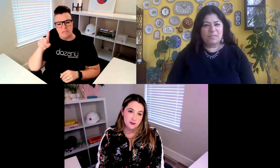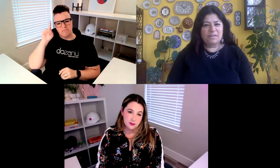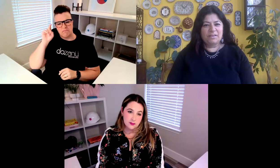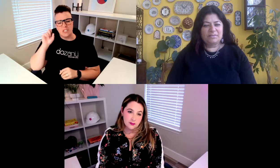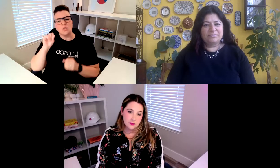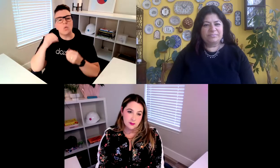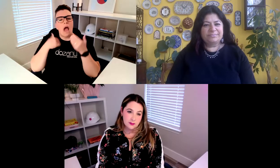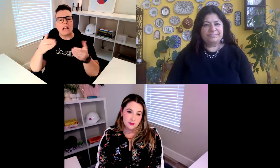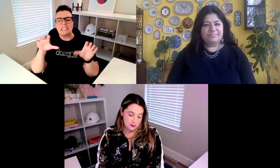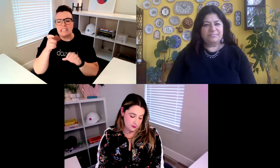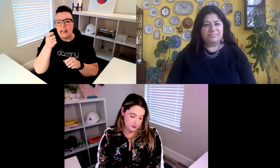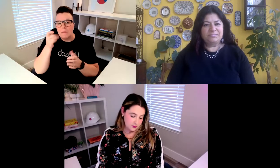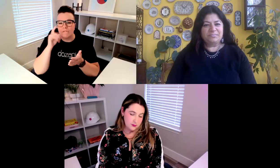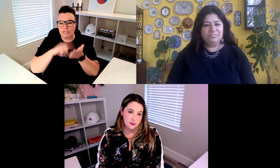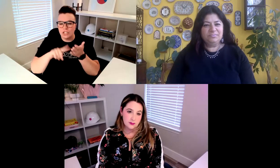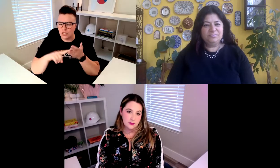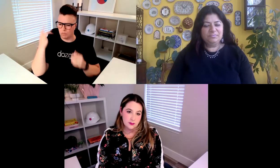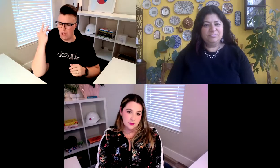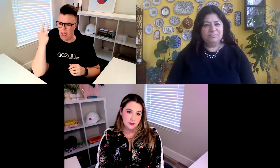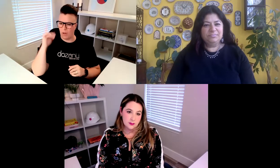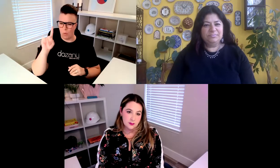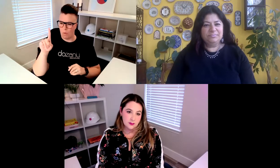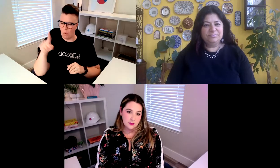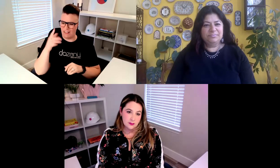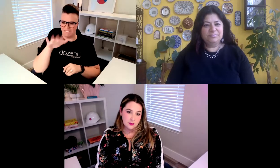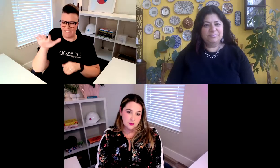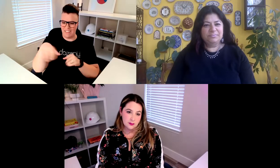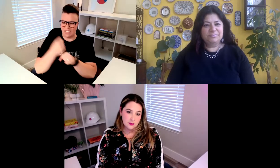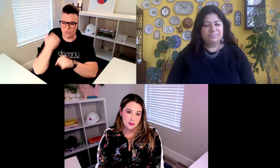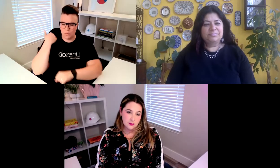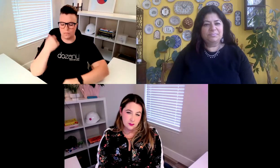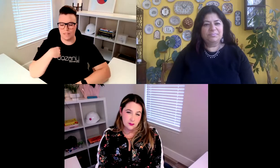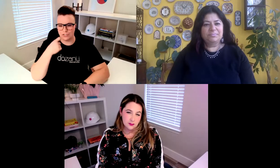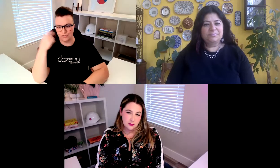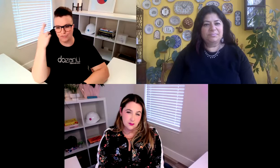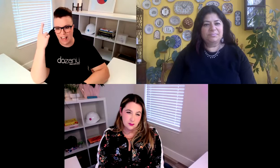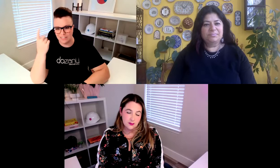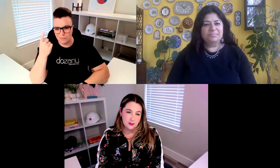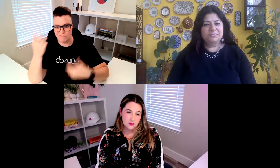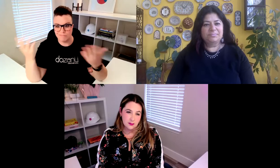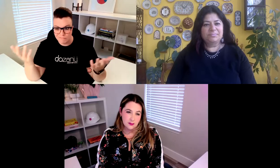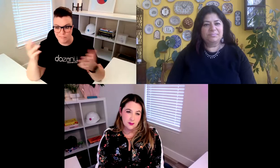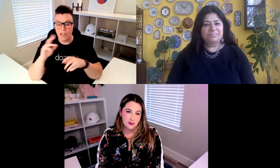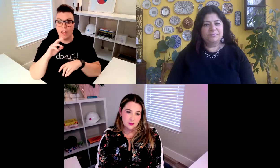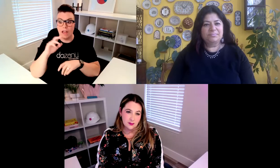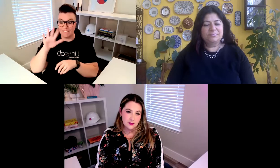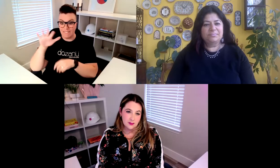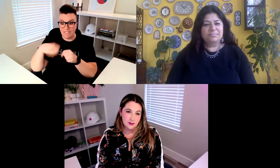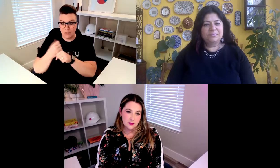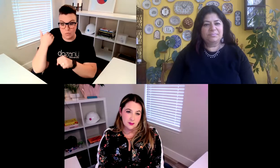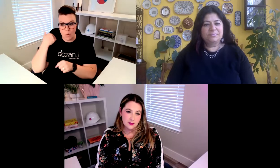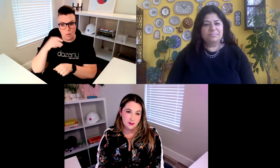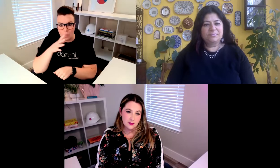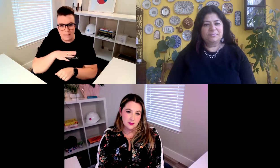graphic design, marketing. So I wasn't sure if that was actually true and factual. So I did some more research and I was like, why did